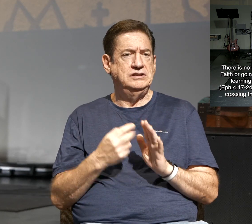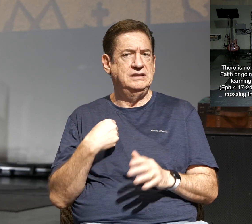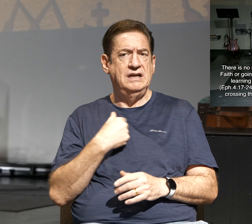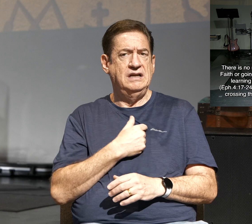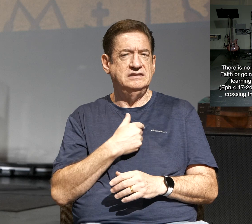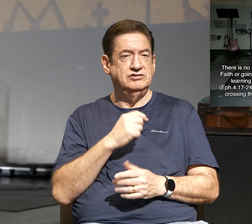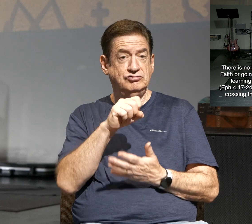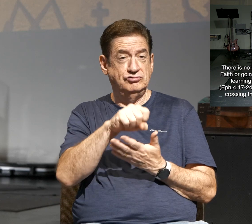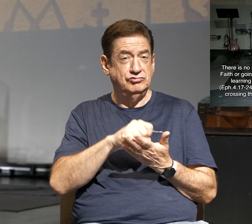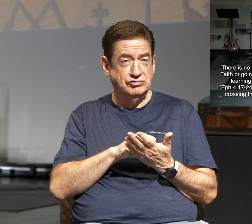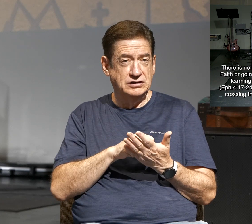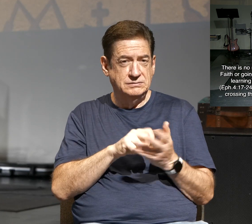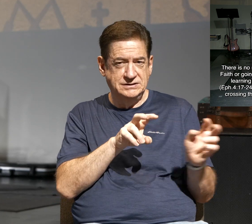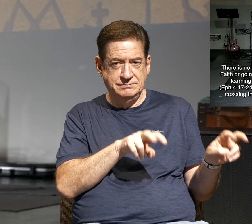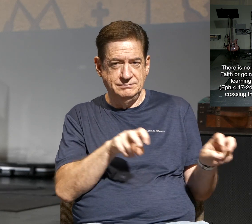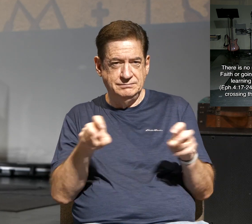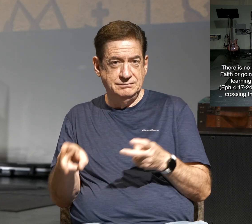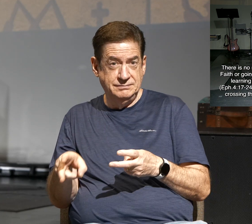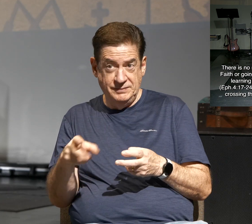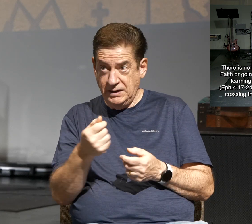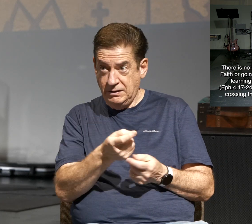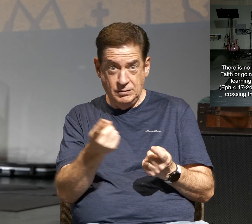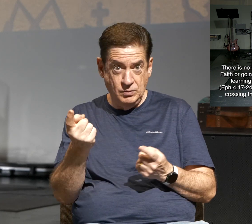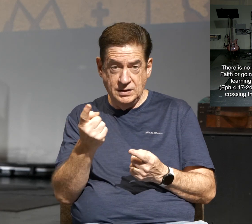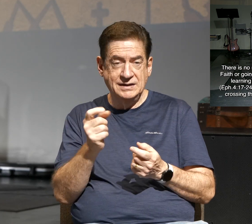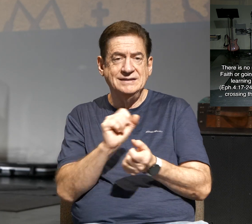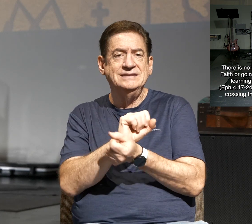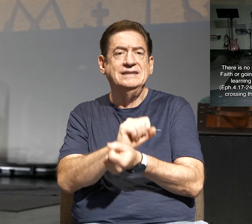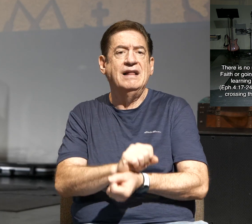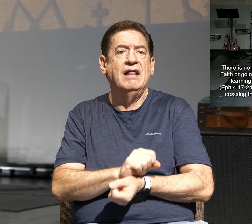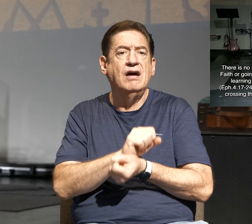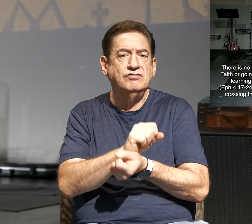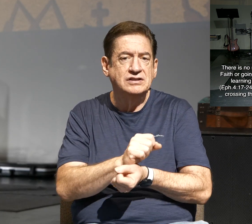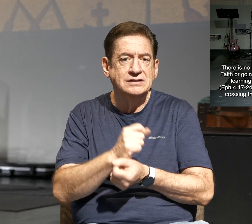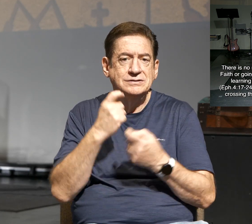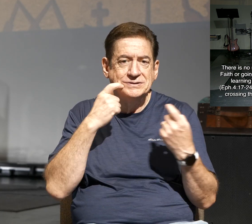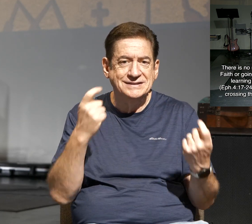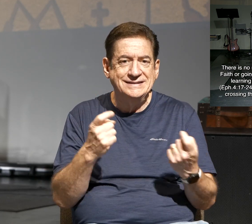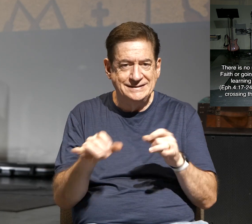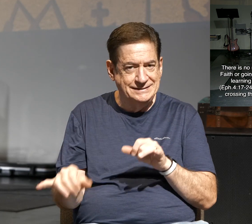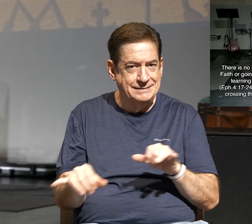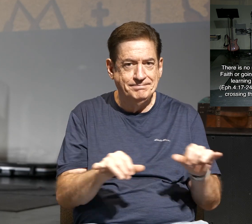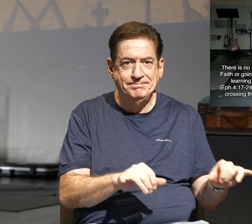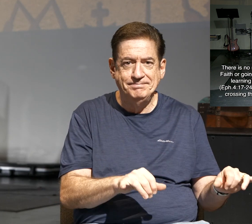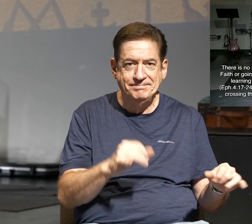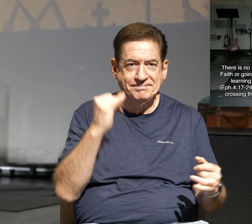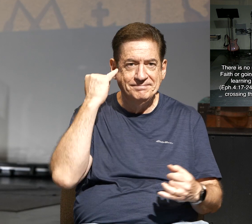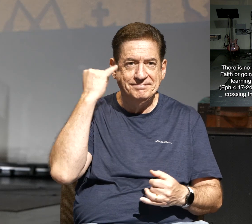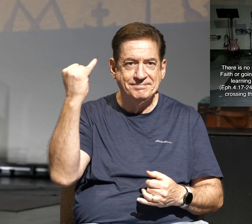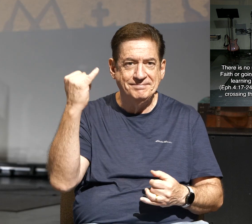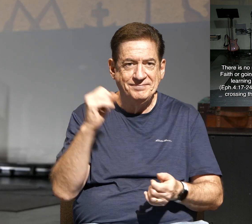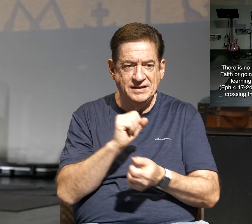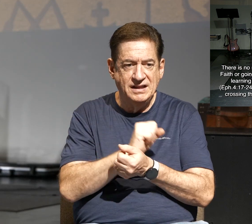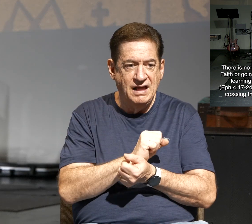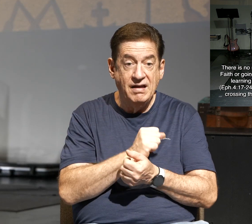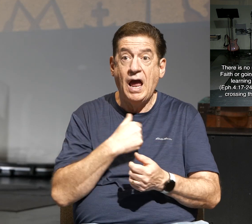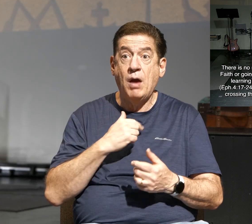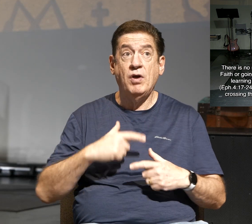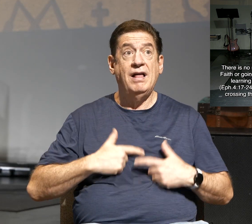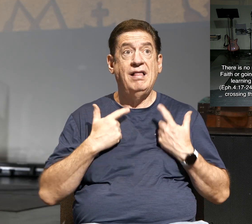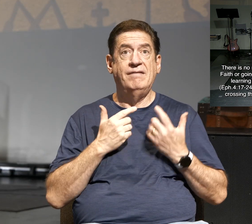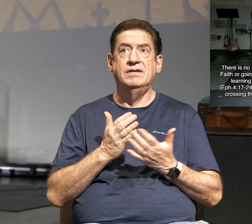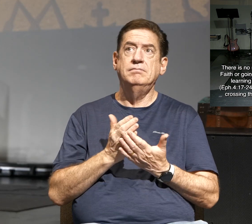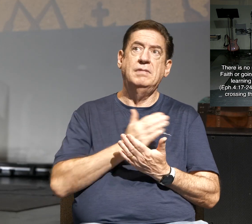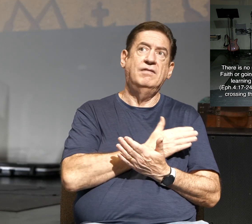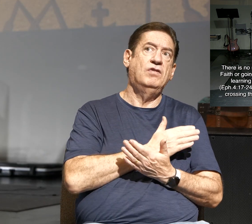typology? Anybody? Anybody? Slavery to sin. It's our life before Christ, to where we